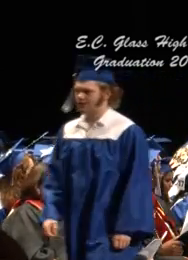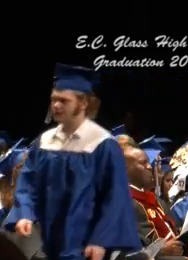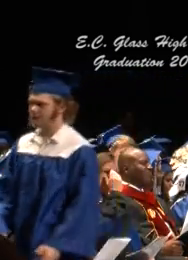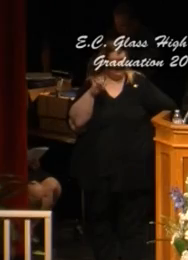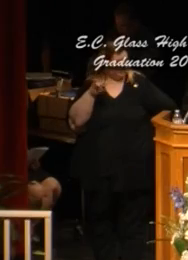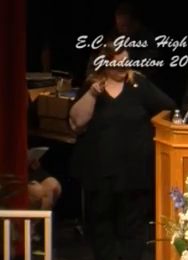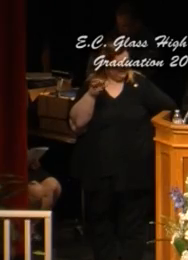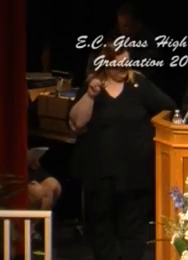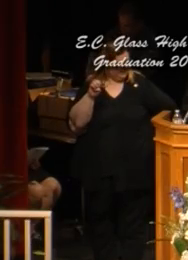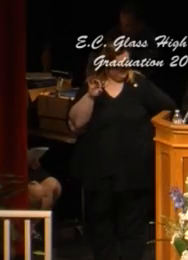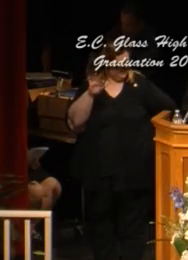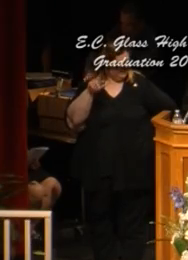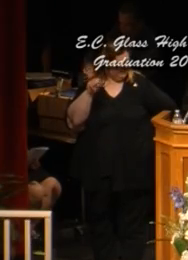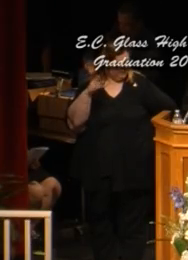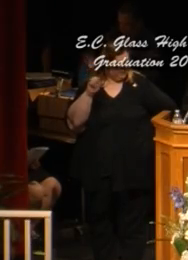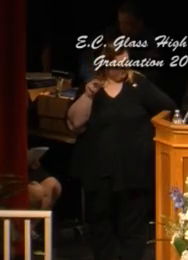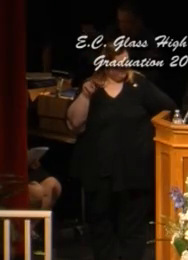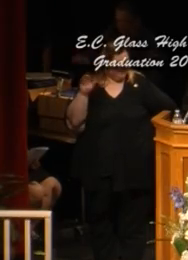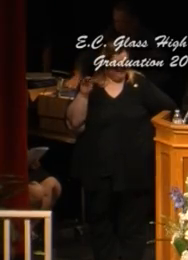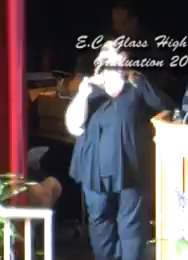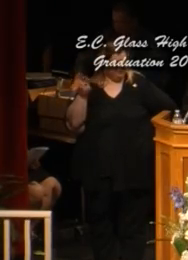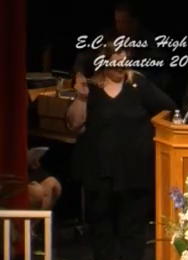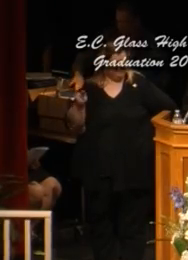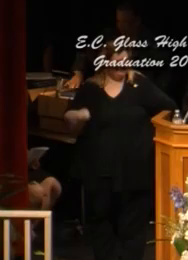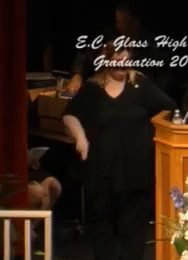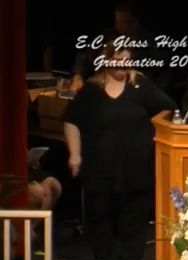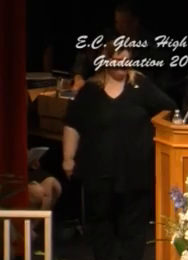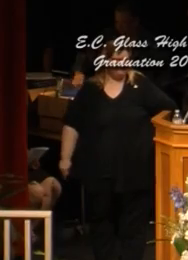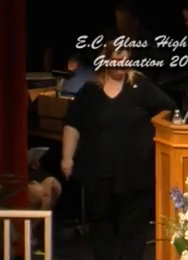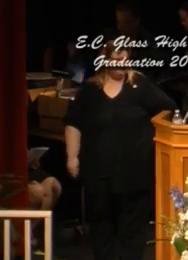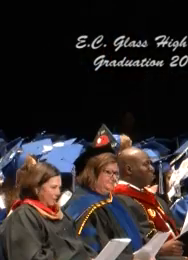Cheyenne Raquel Fleshman Cameron,